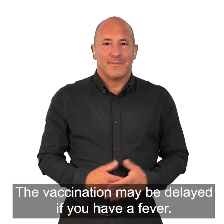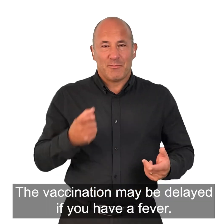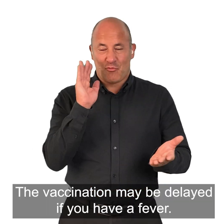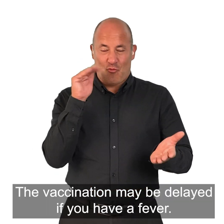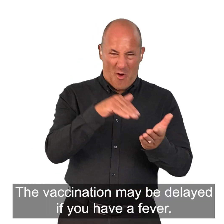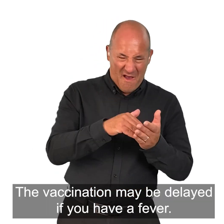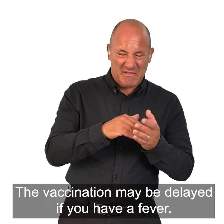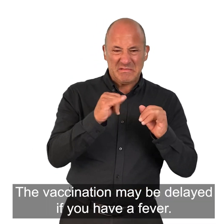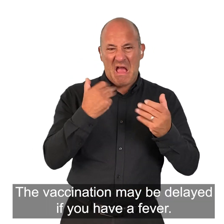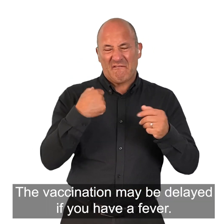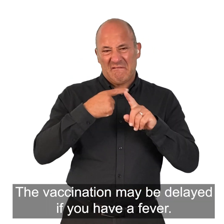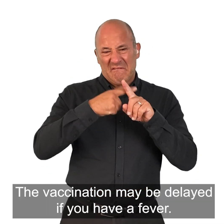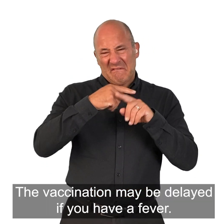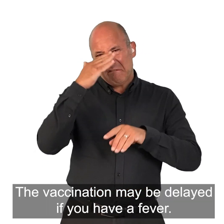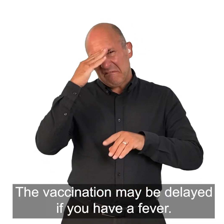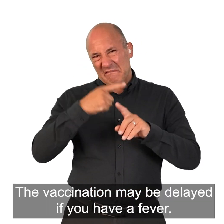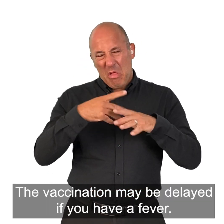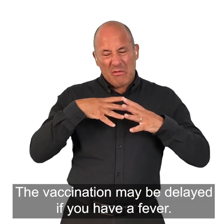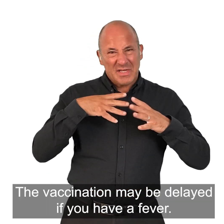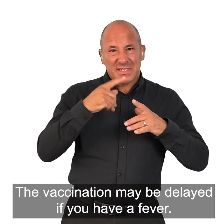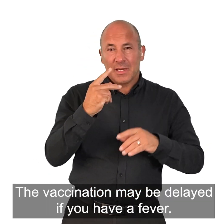The vaccination may be delayed if you have a fever.